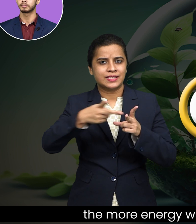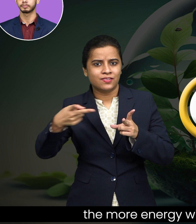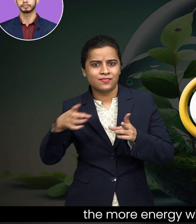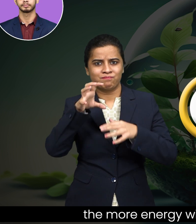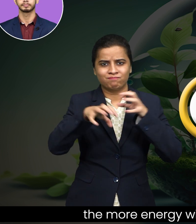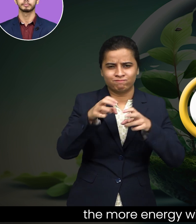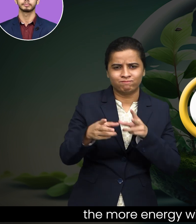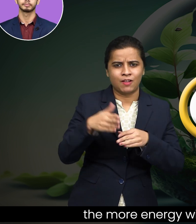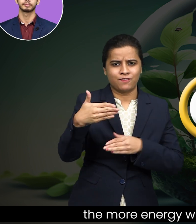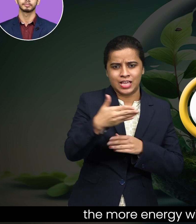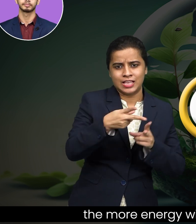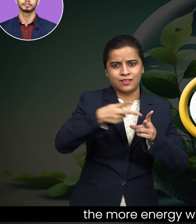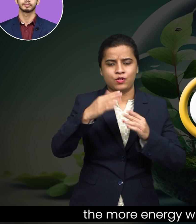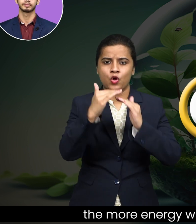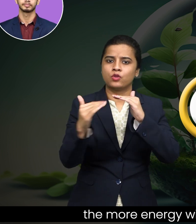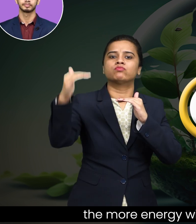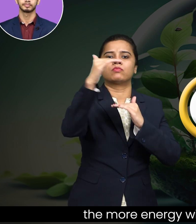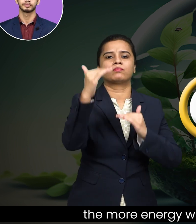top.